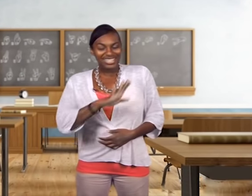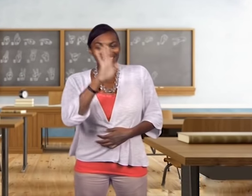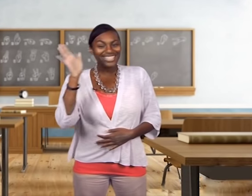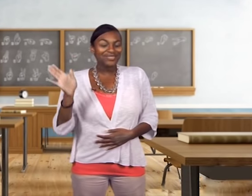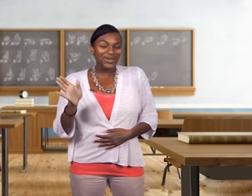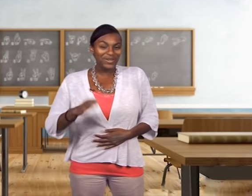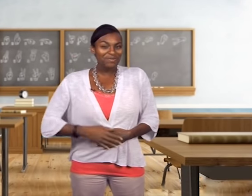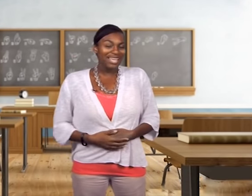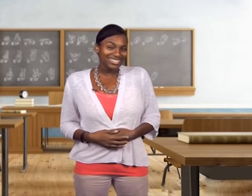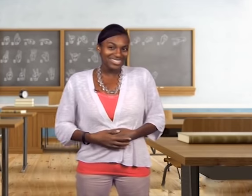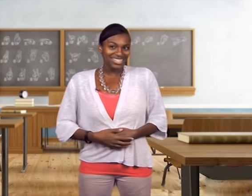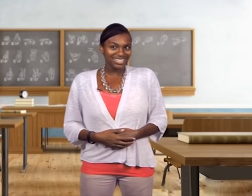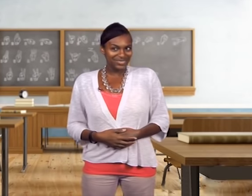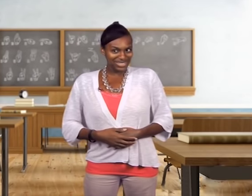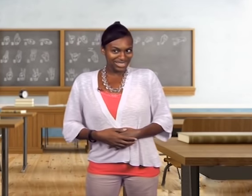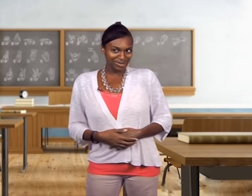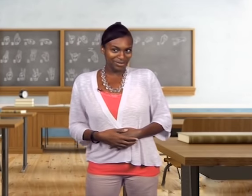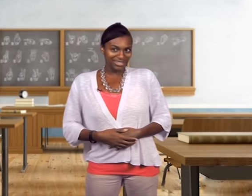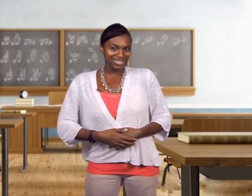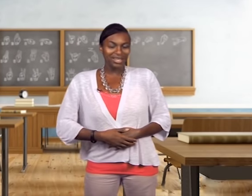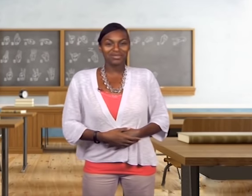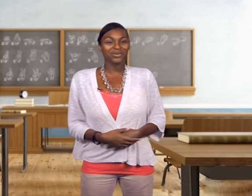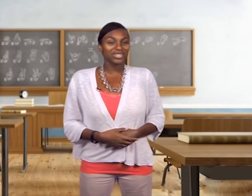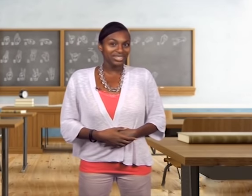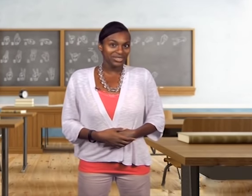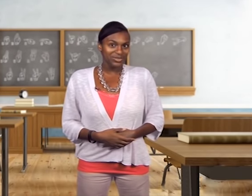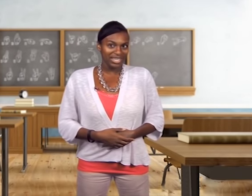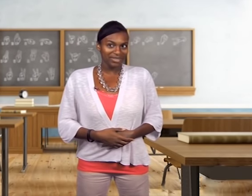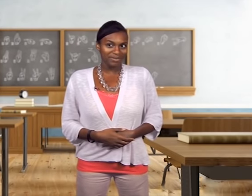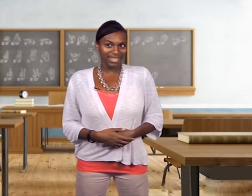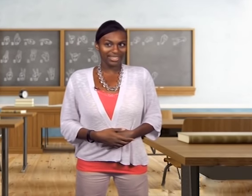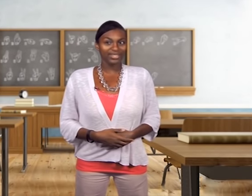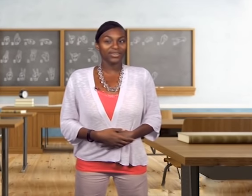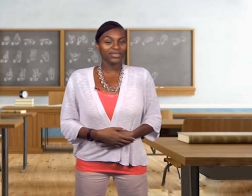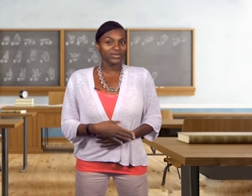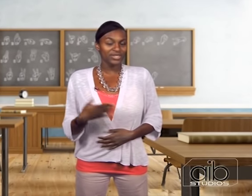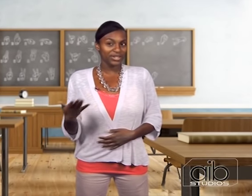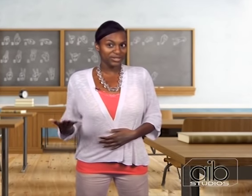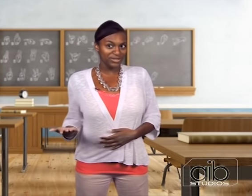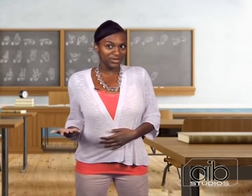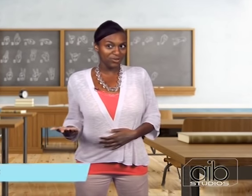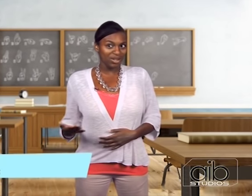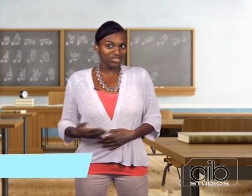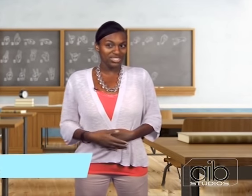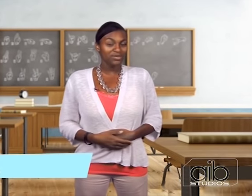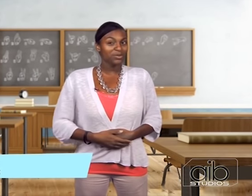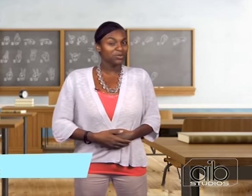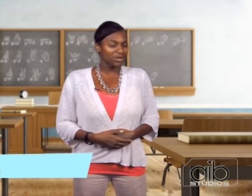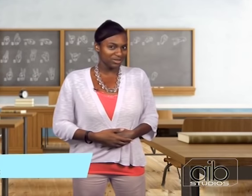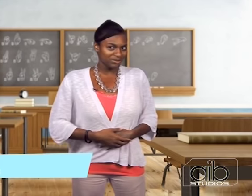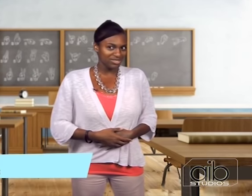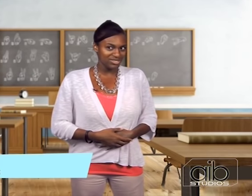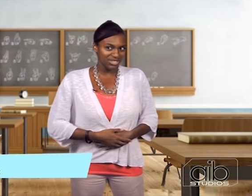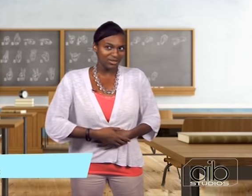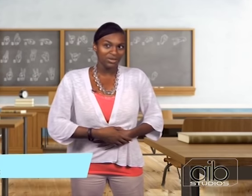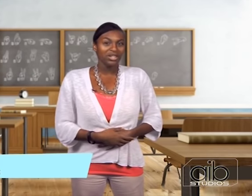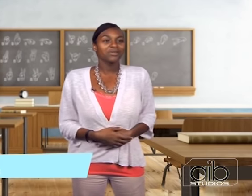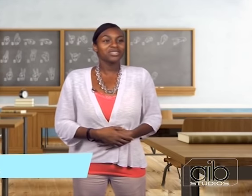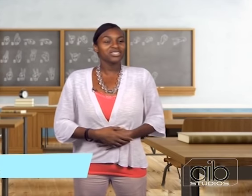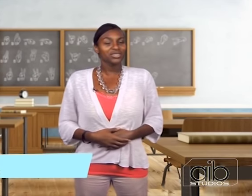everybody, welcome back to Signing with Lampra. I'm so glad that you came back, and all those that are new watching, well, welcome to the show. We're just going to do